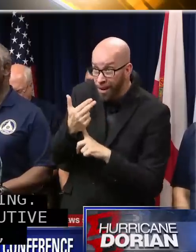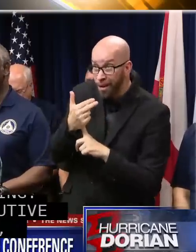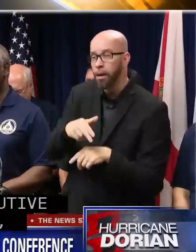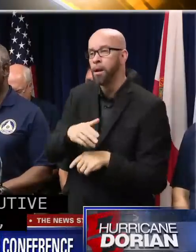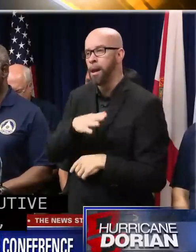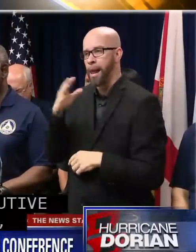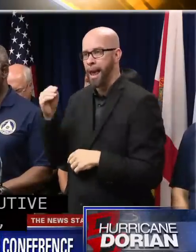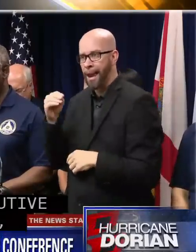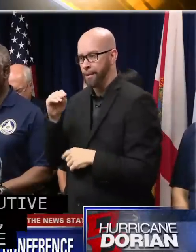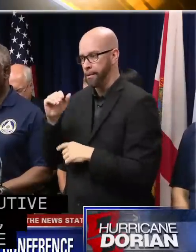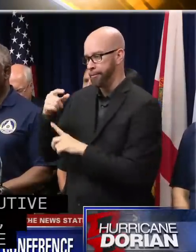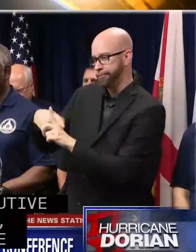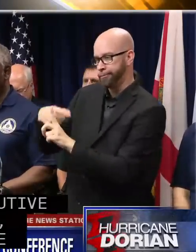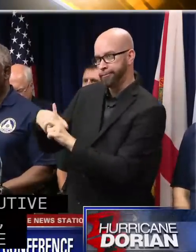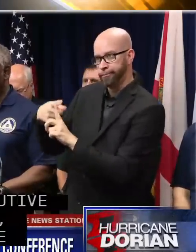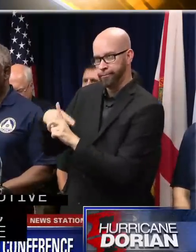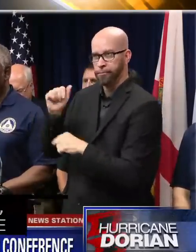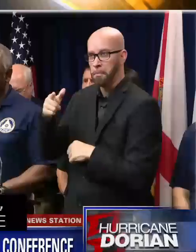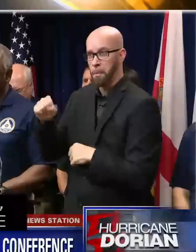even apartment rentals.